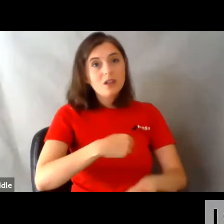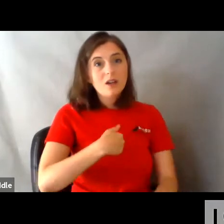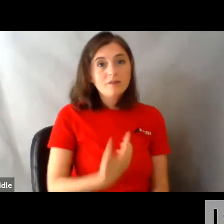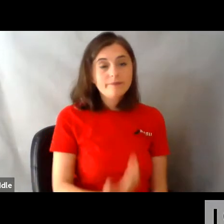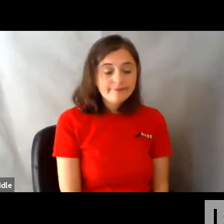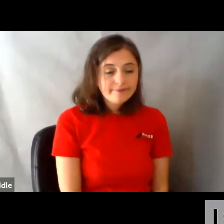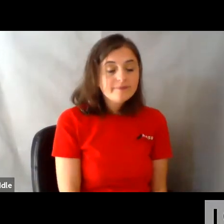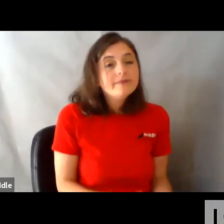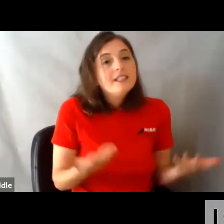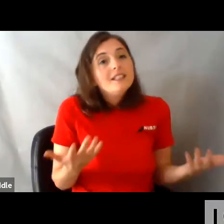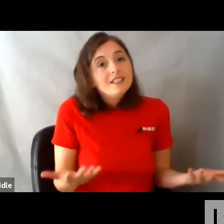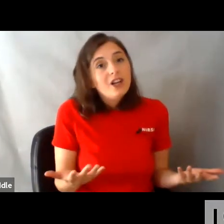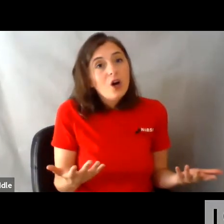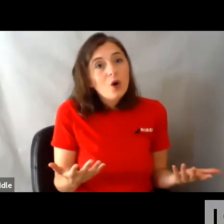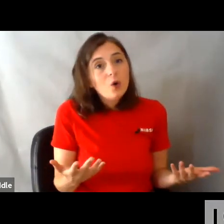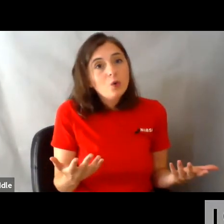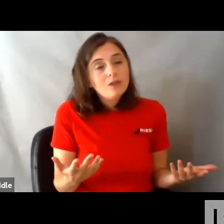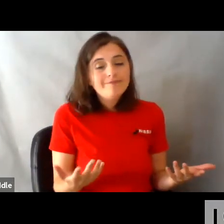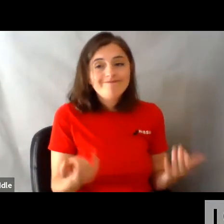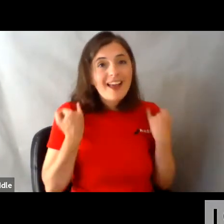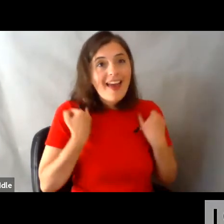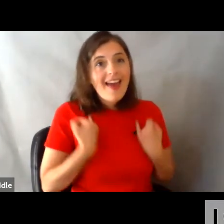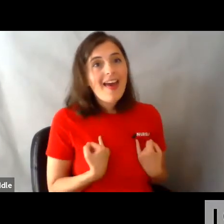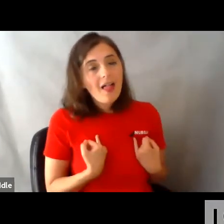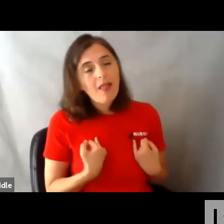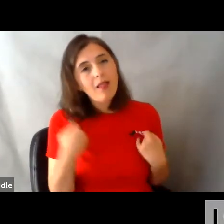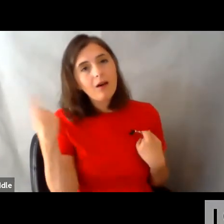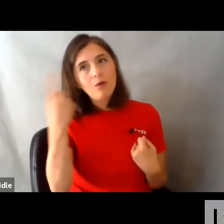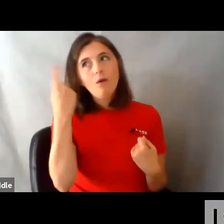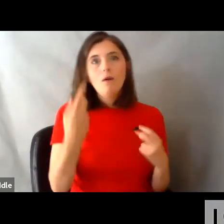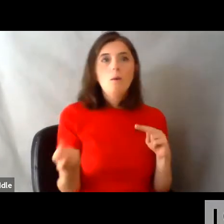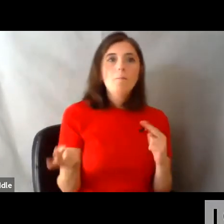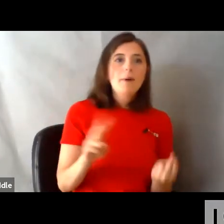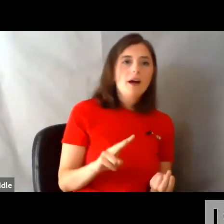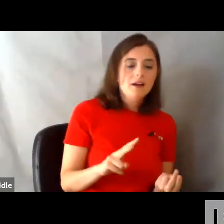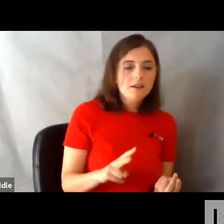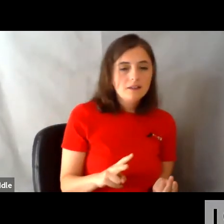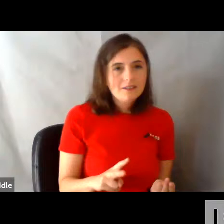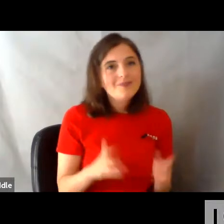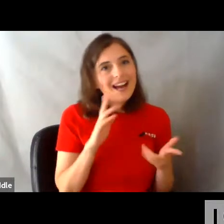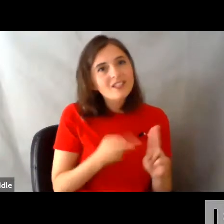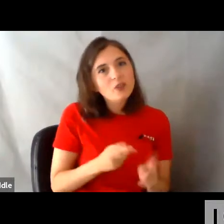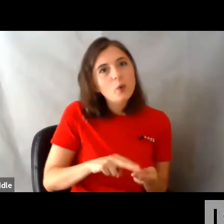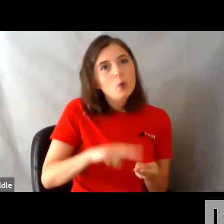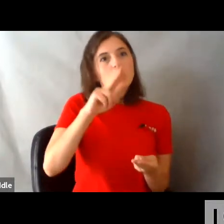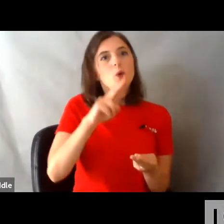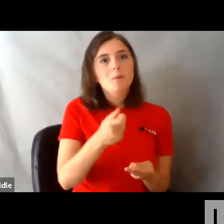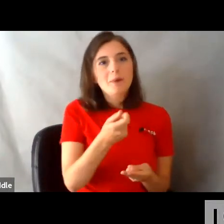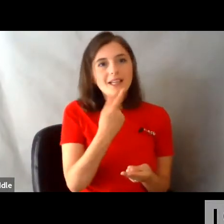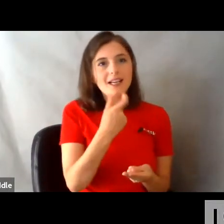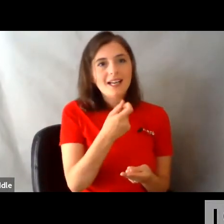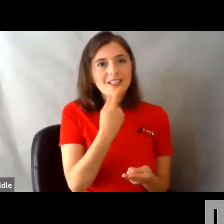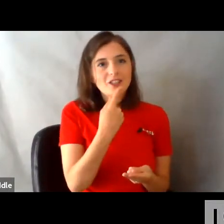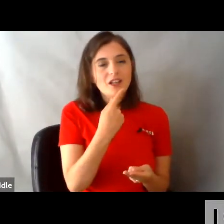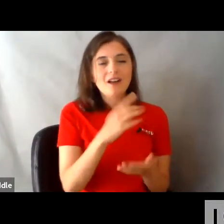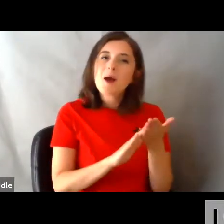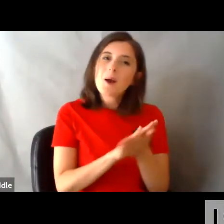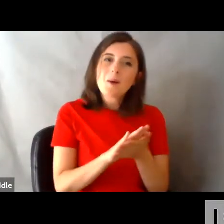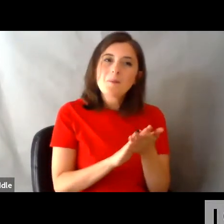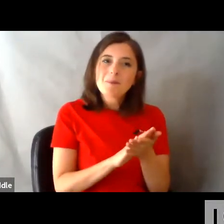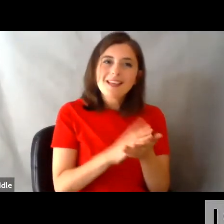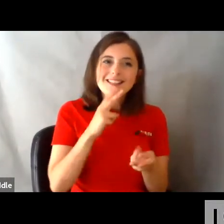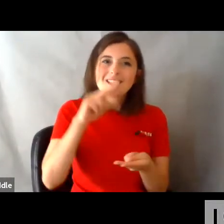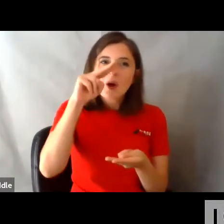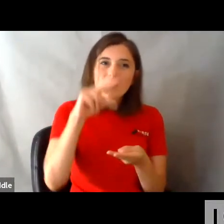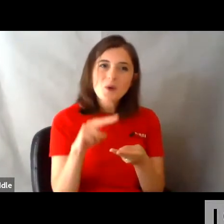So I had another relapse as a result of all this. Increase your medication, further decreased